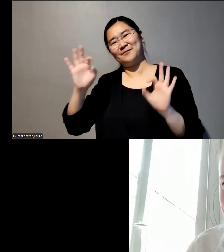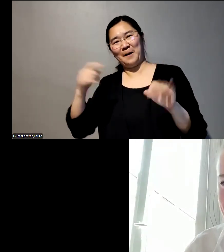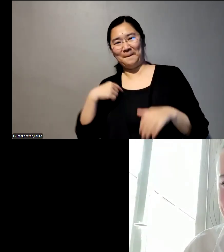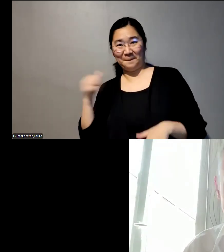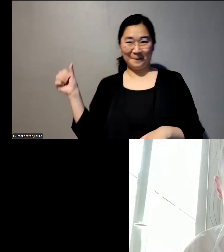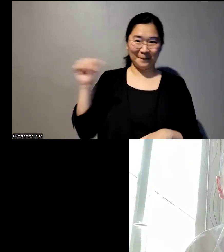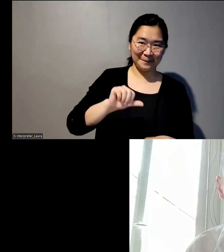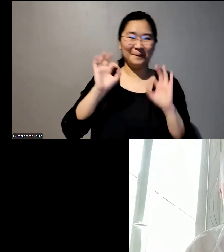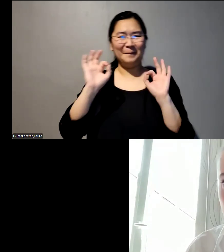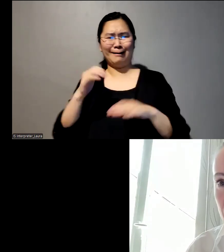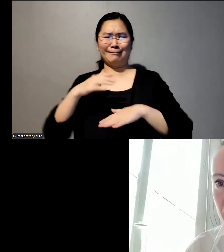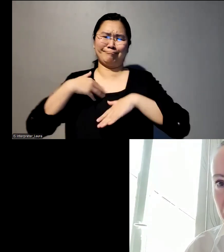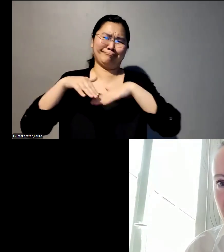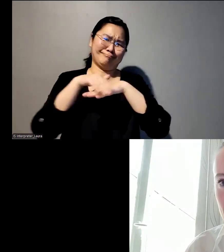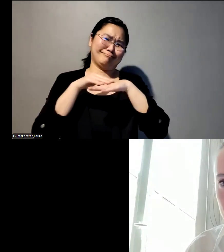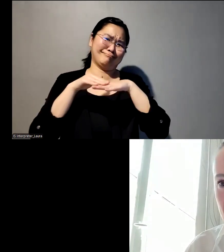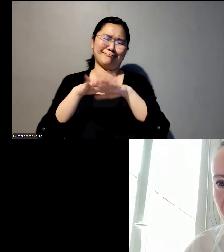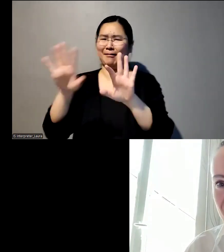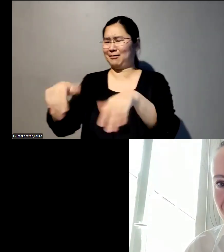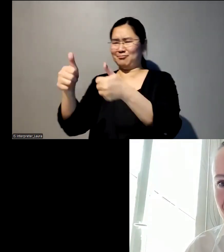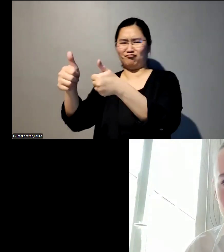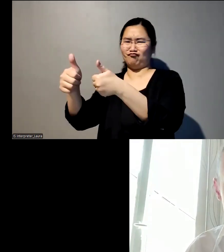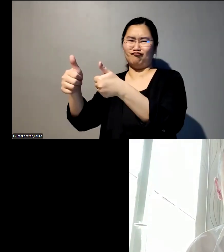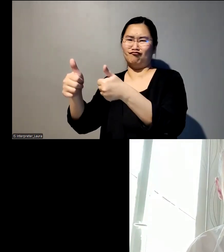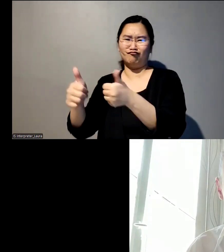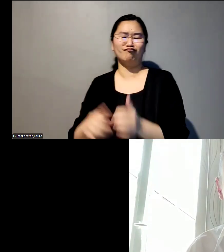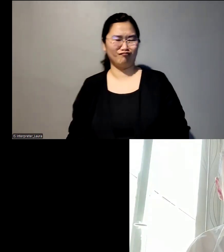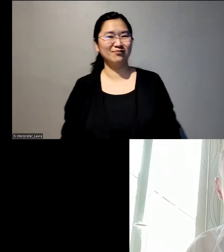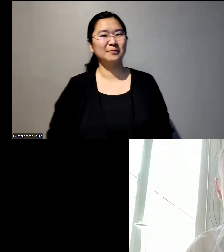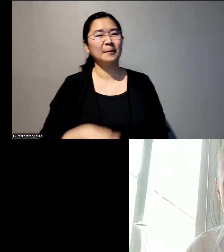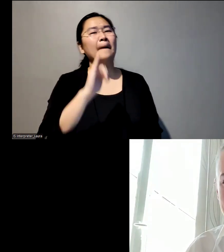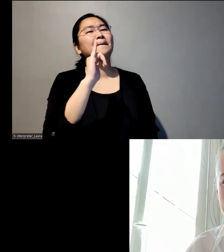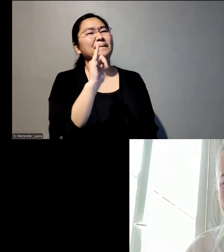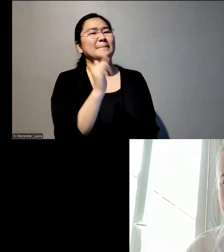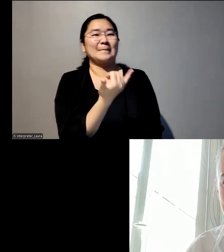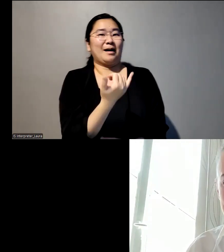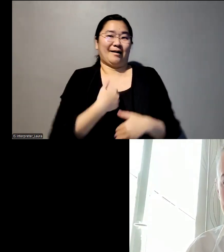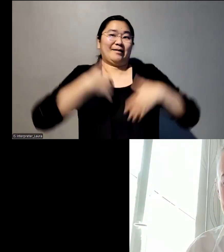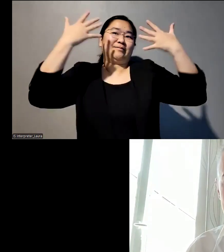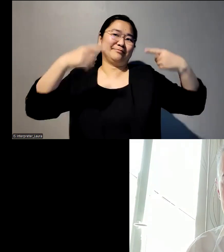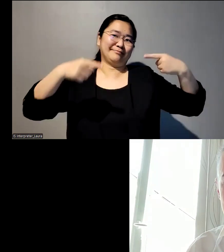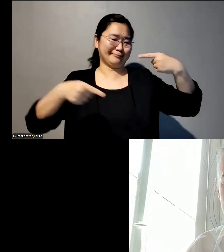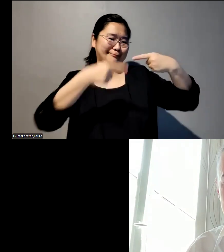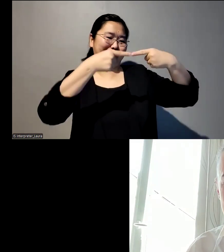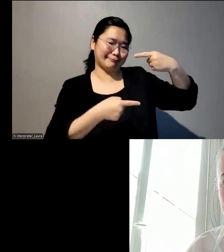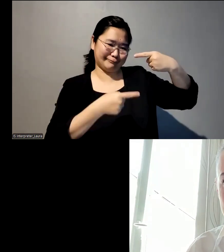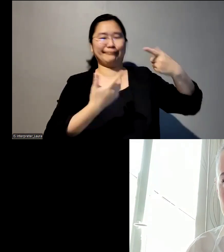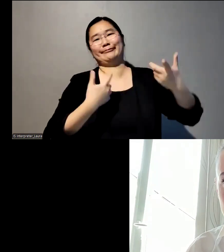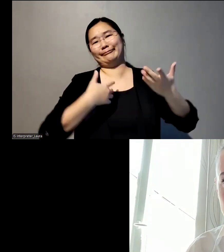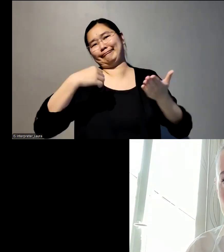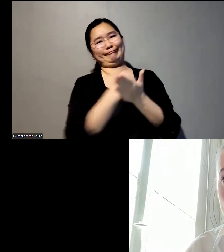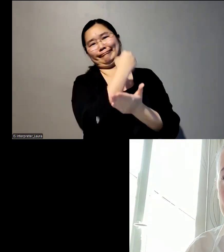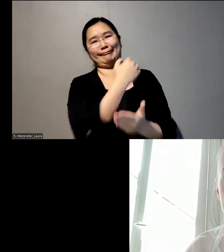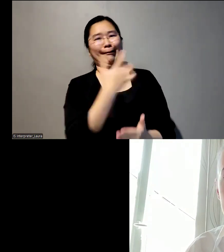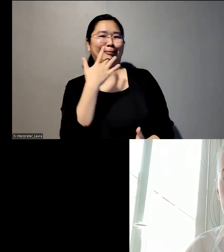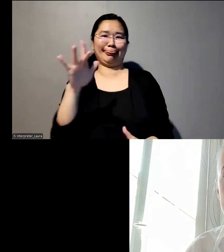with the connection. No, it's absolutely fine. You're among friends here. I think you might want to like rewind a